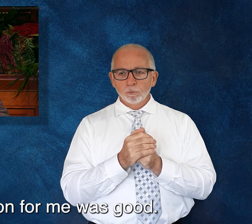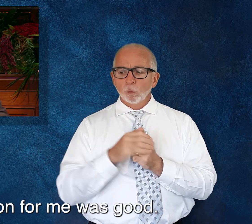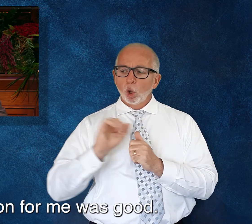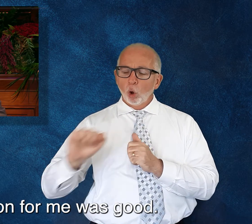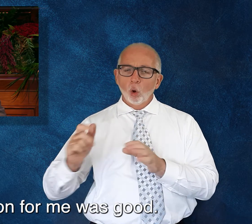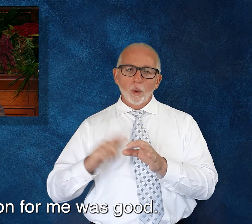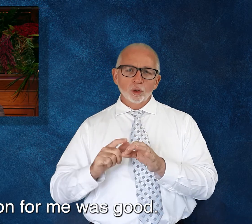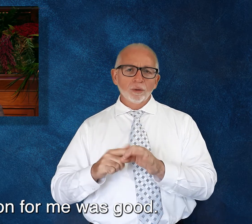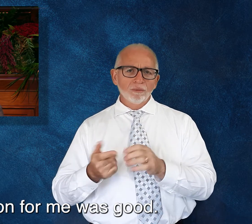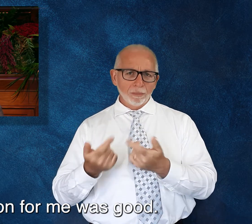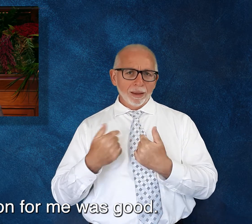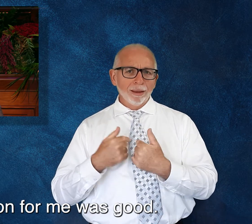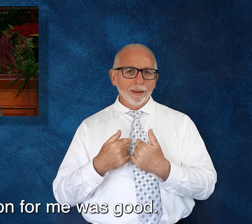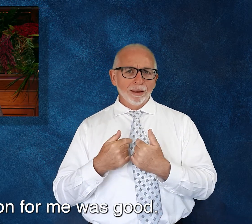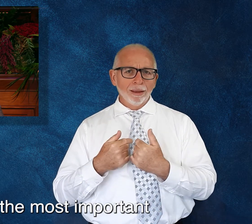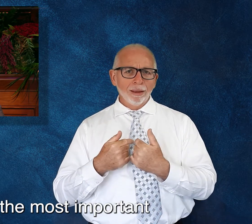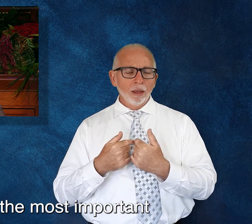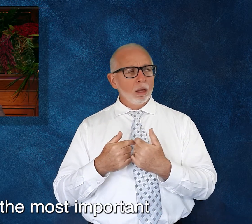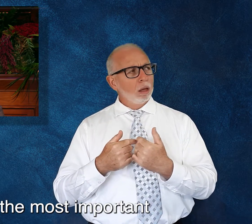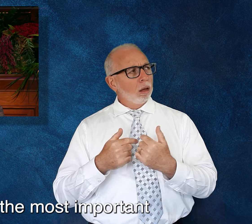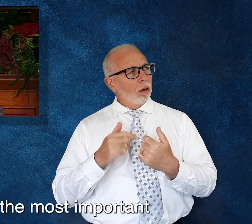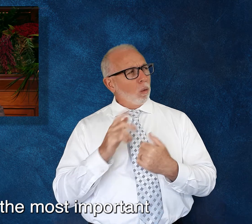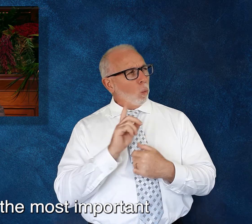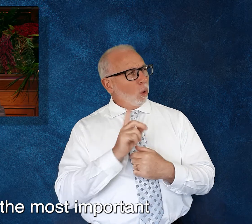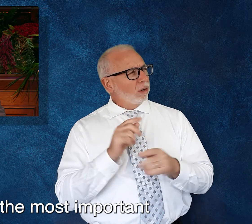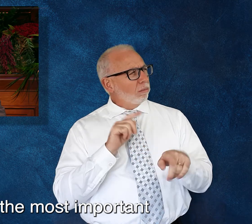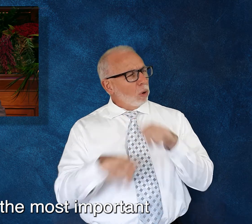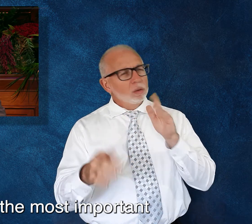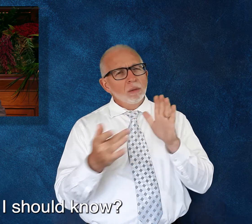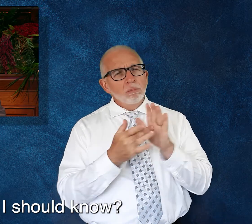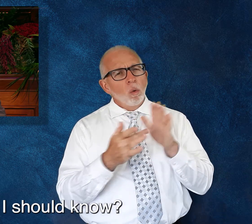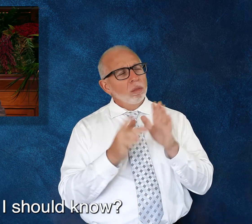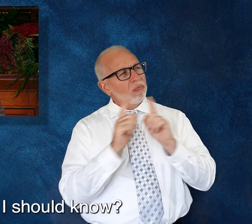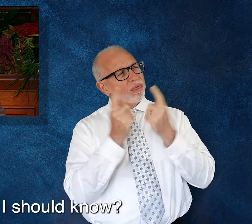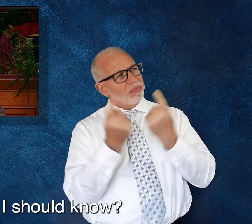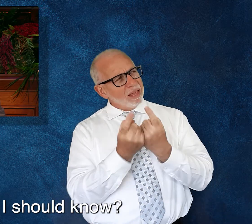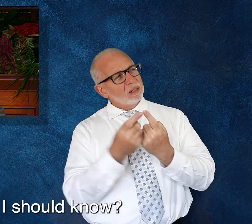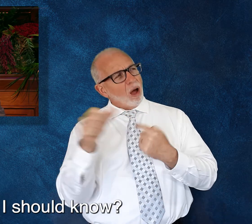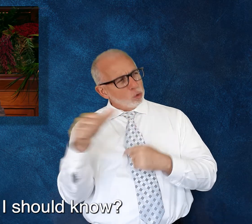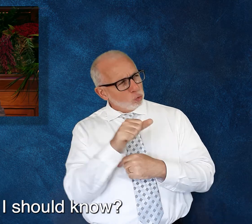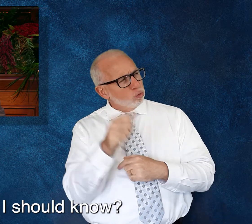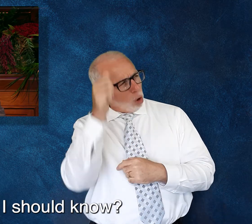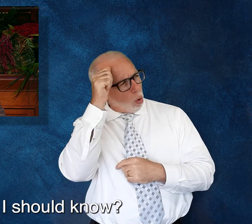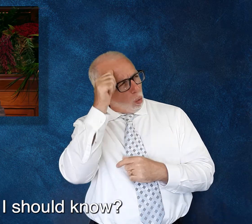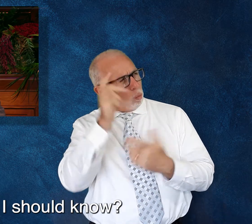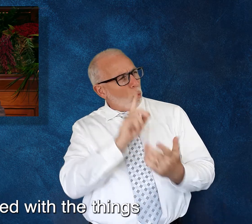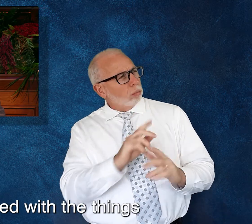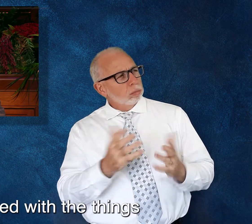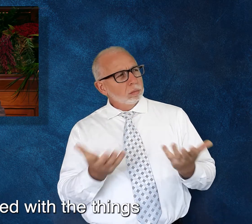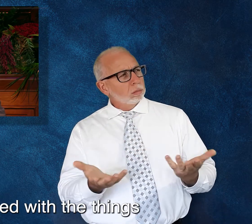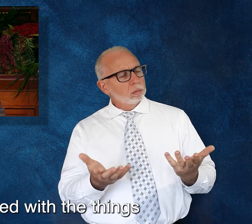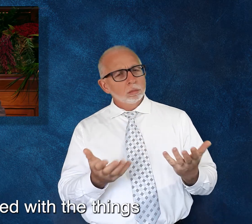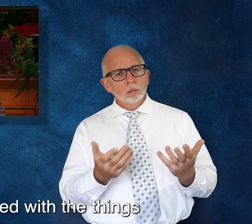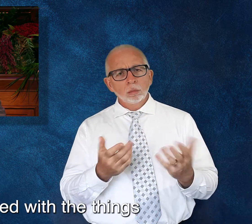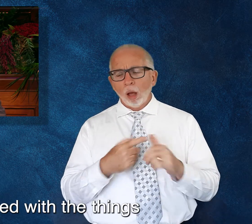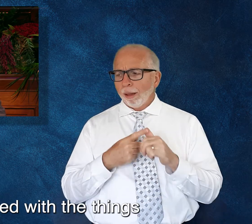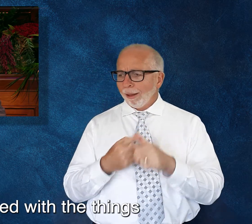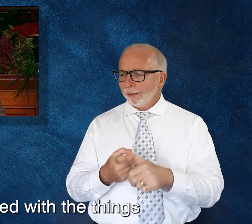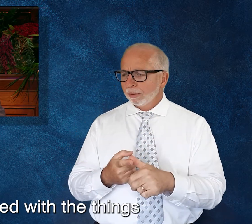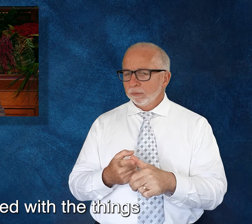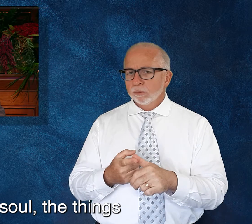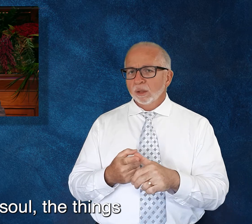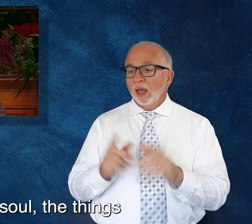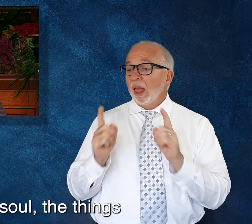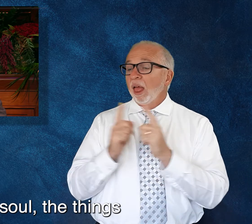question for me was good. What are the most important things I should know? I answered with